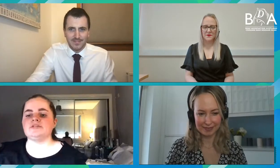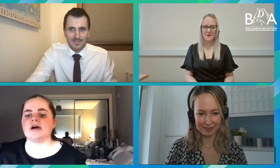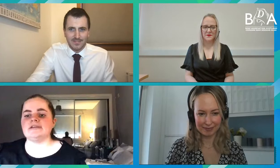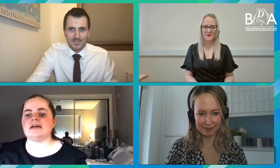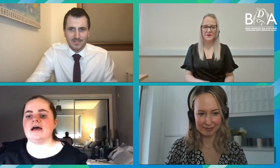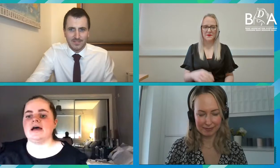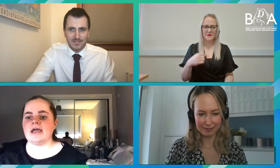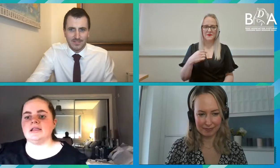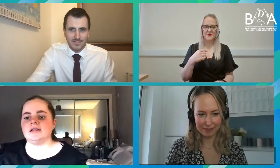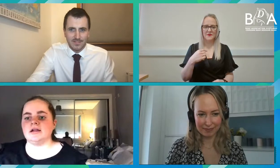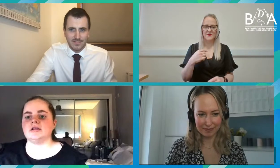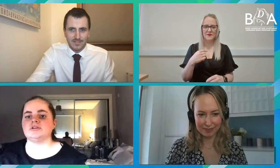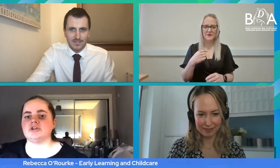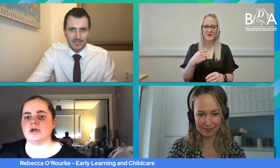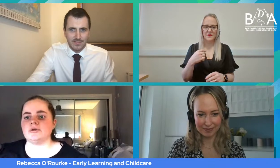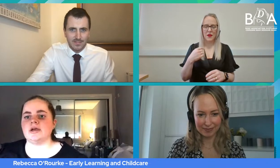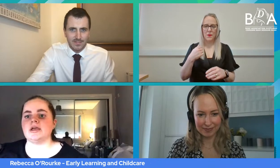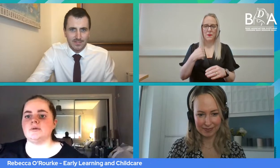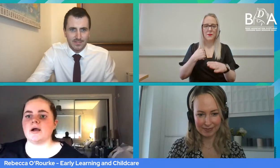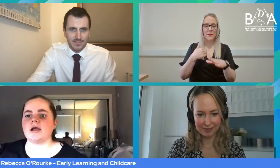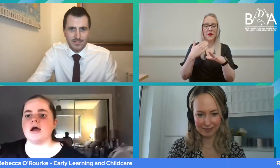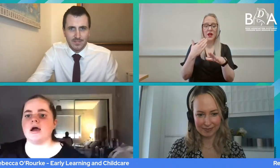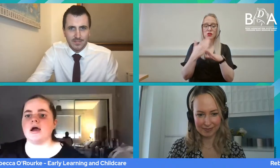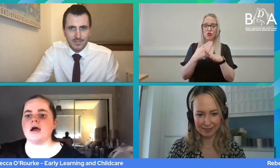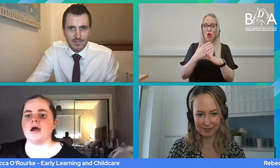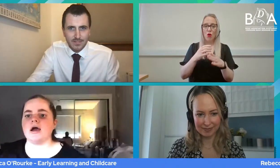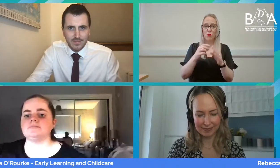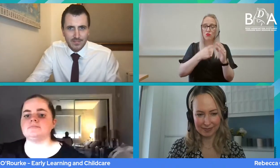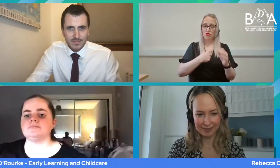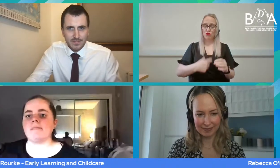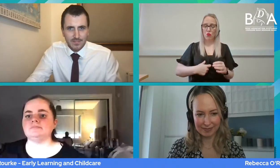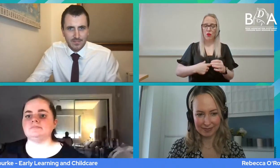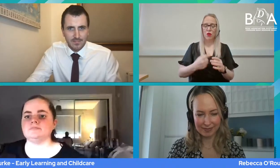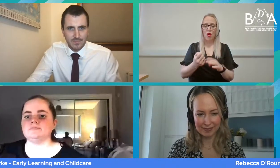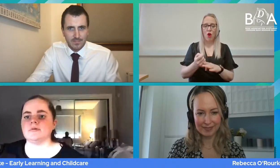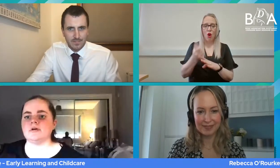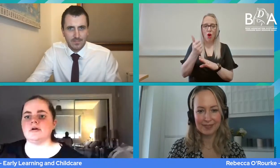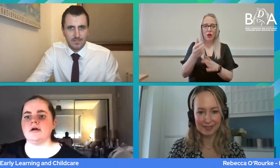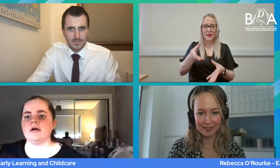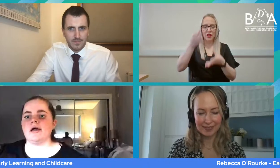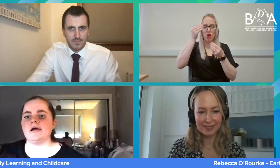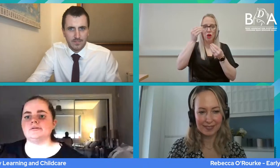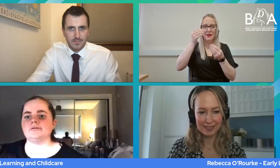Hello, my job title is an early learning and childcare key worker.